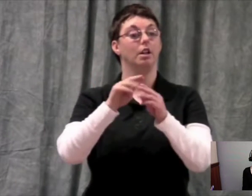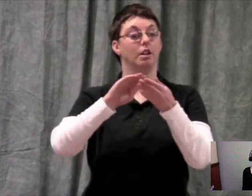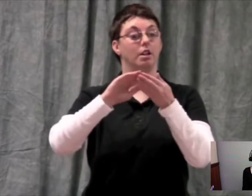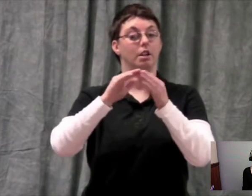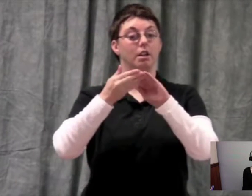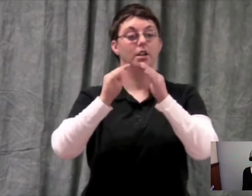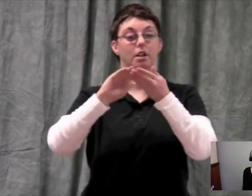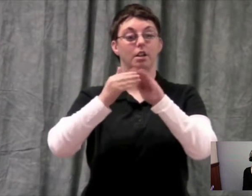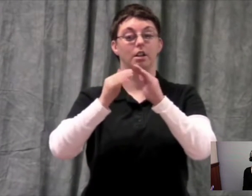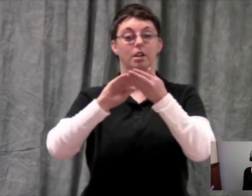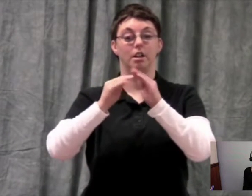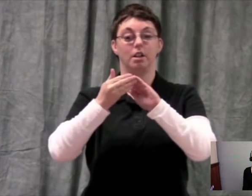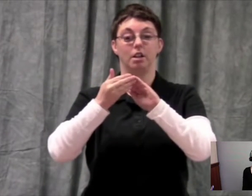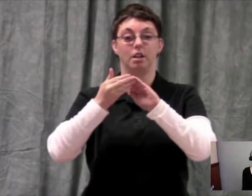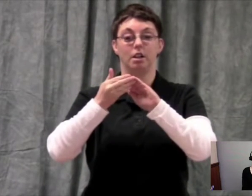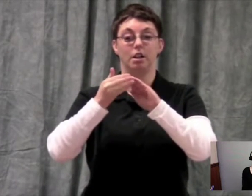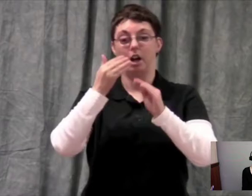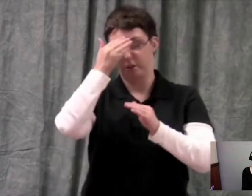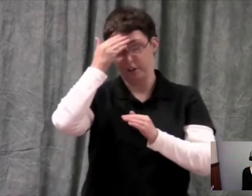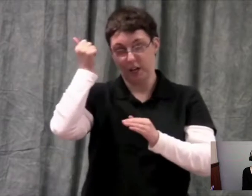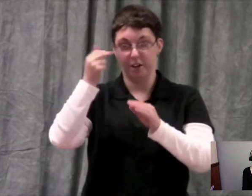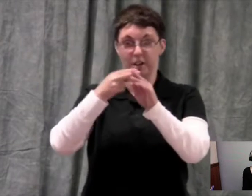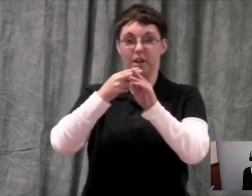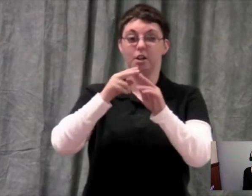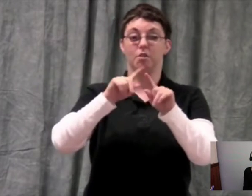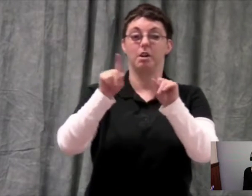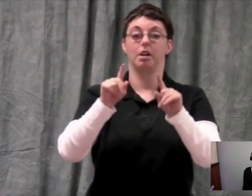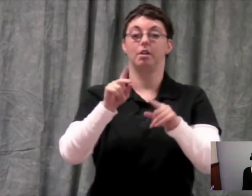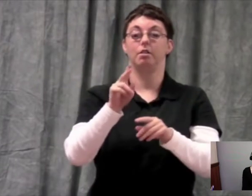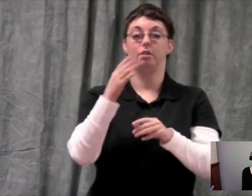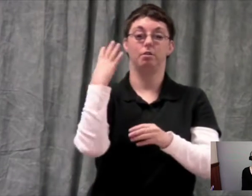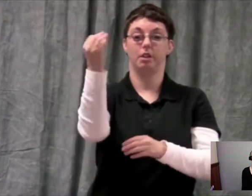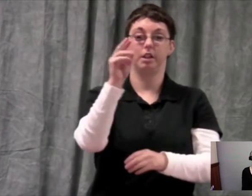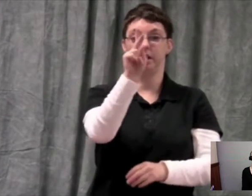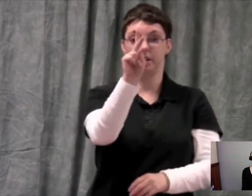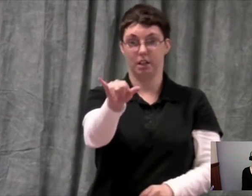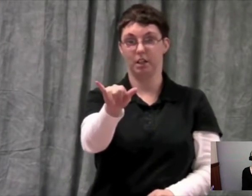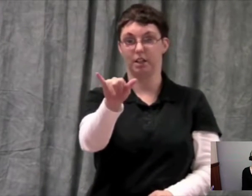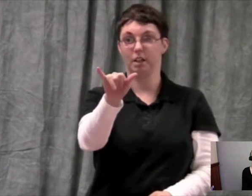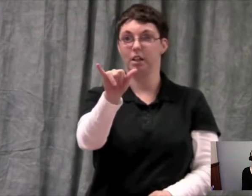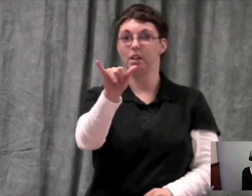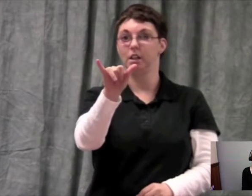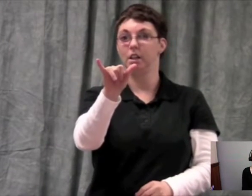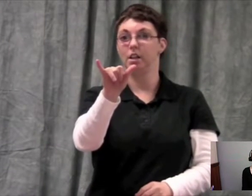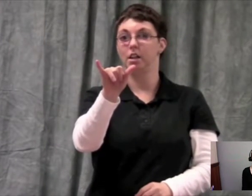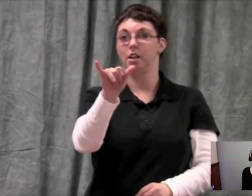a group, and I can't really remember exactly the city in Kentucky, but it was somewhere in Kentucky.